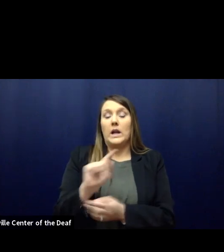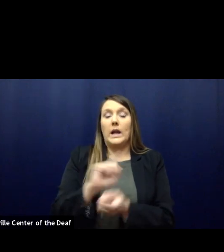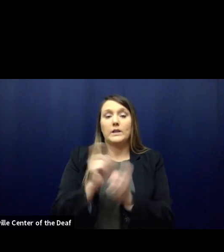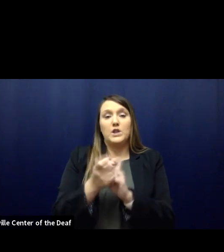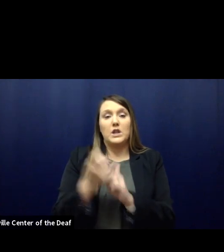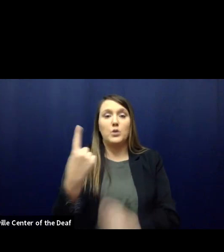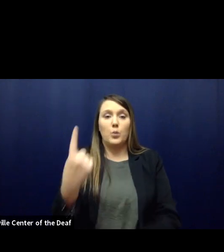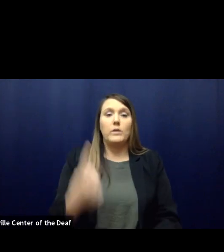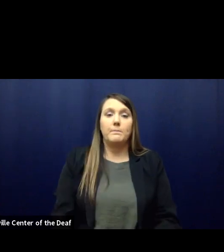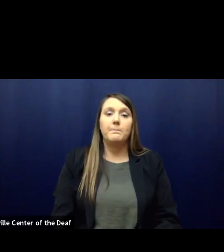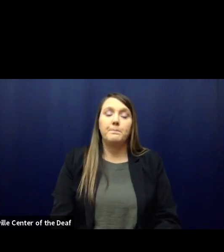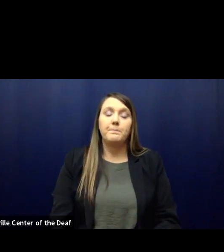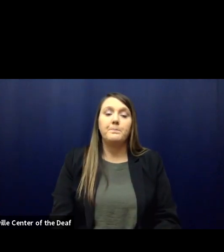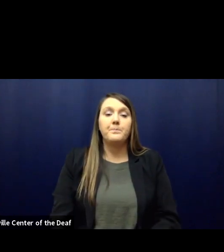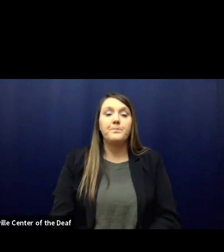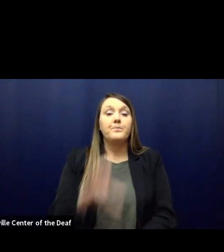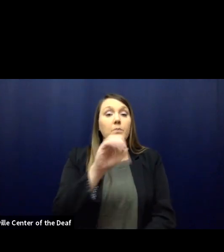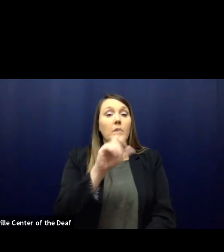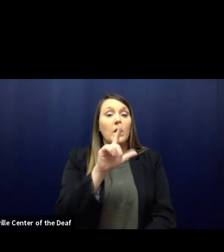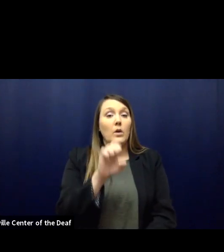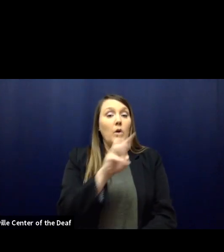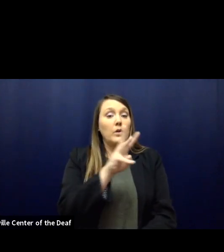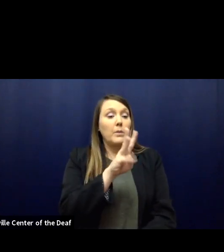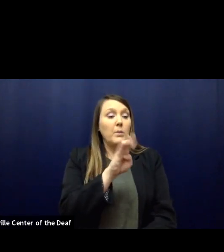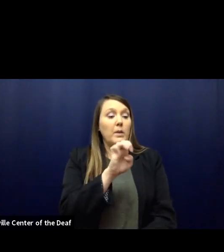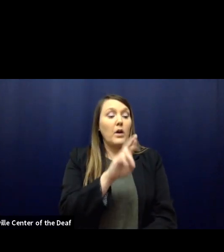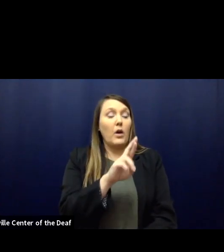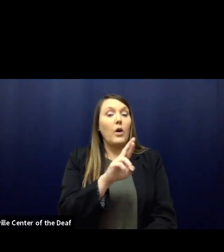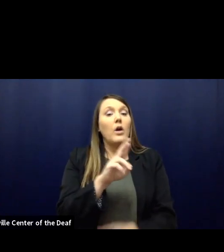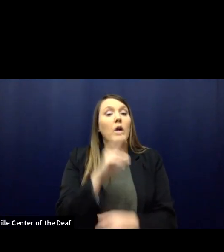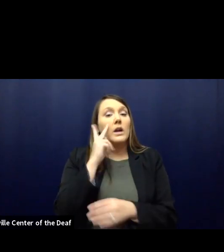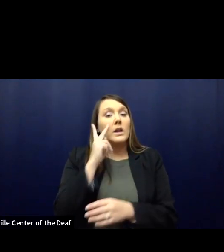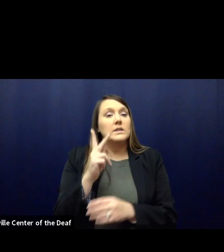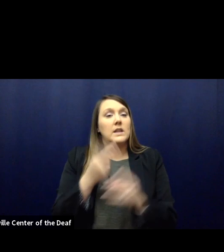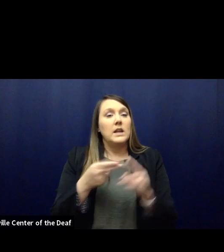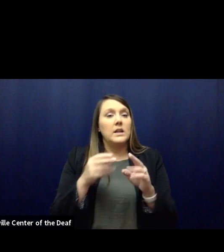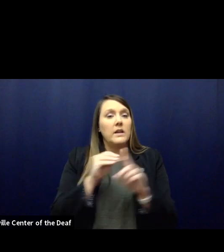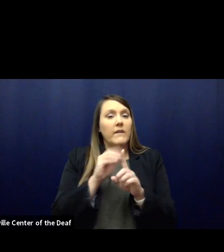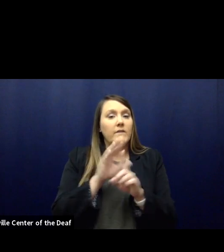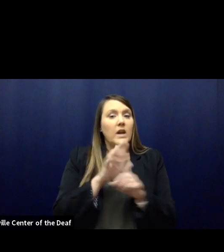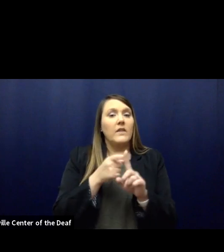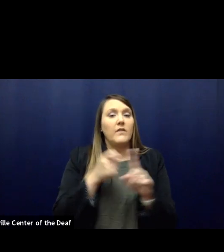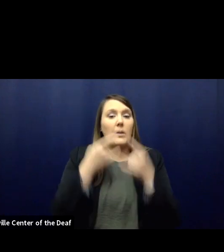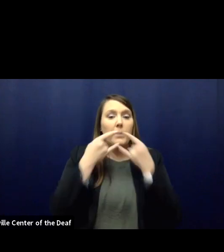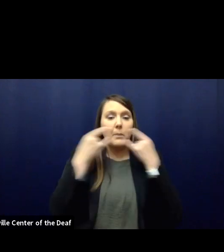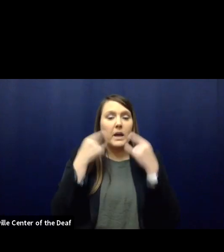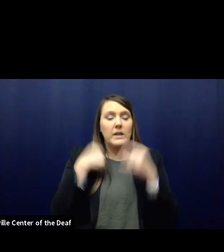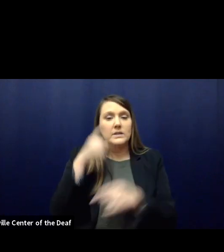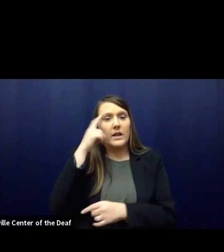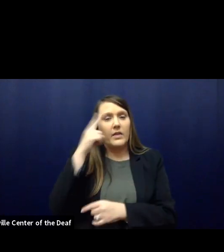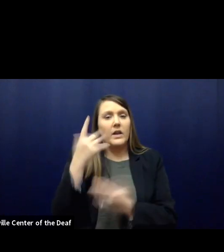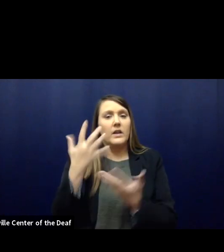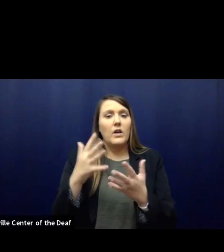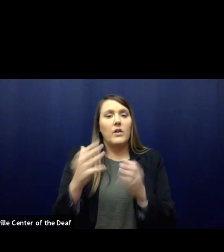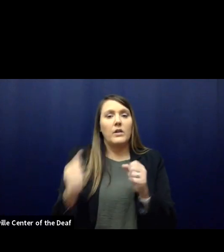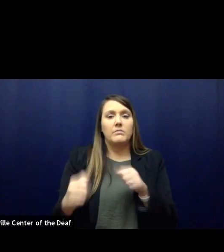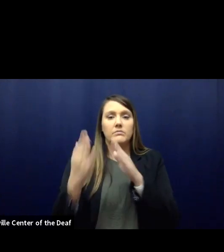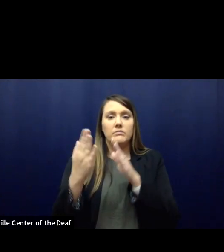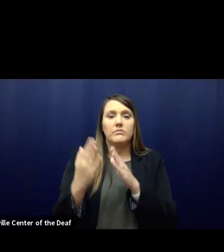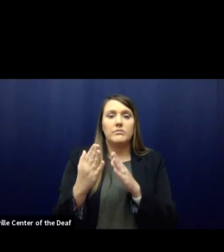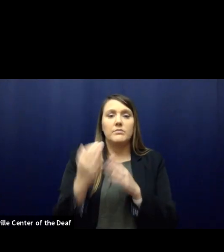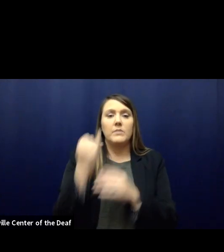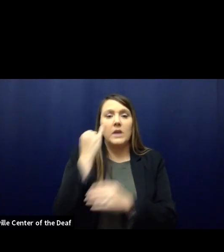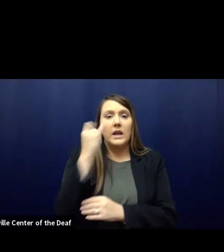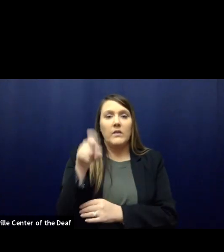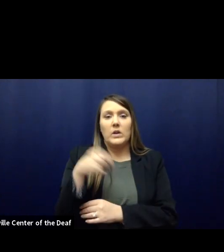All right, another question from Cole with WBIR. Are we seeing an impact from the mask mandate? I think you've already addressed that. I think so. If you need me to, if you need